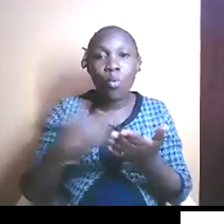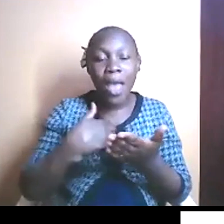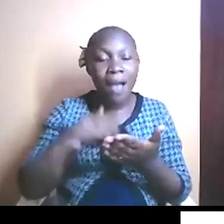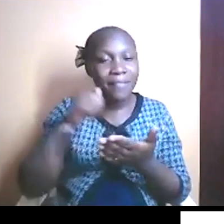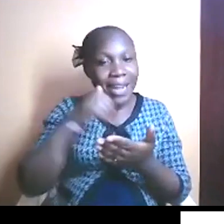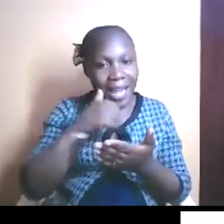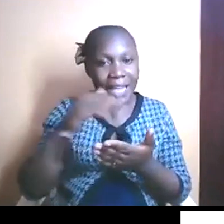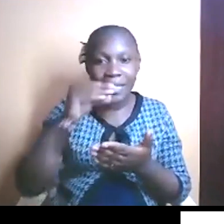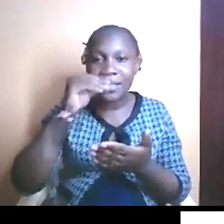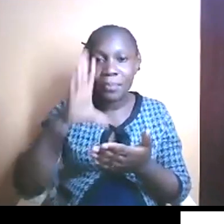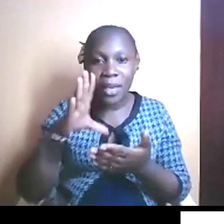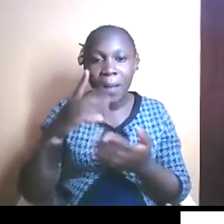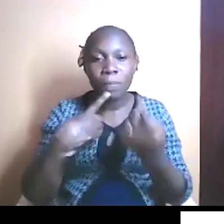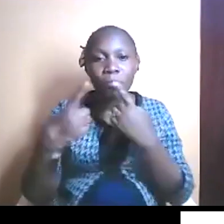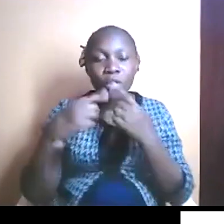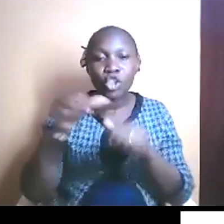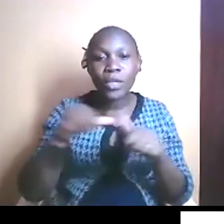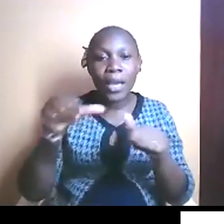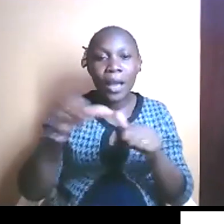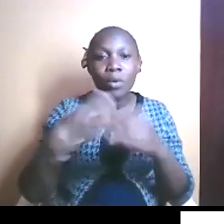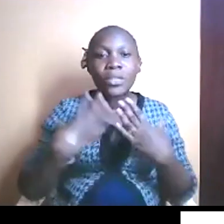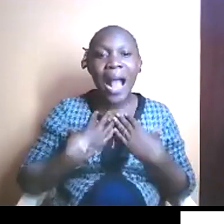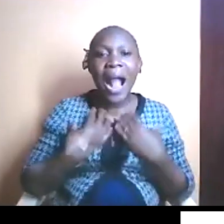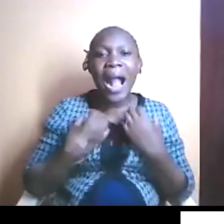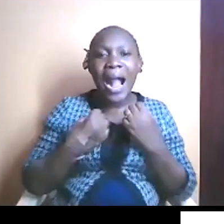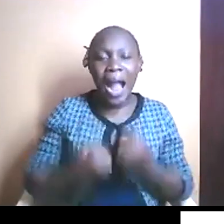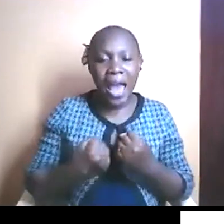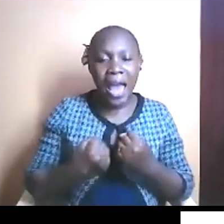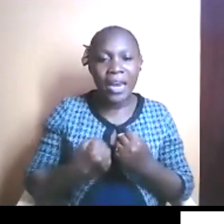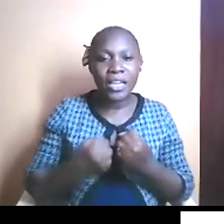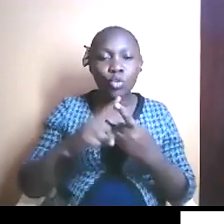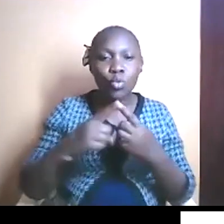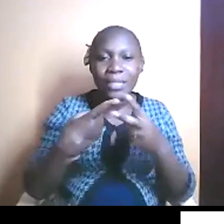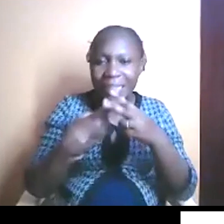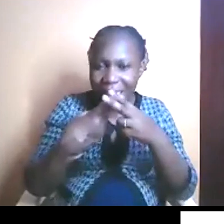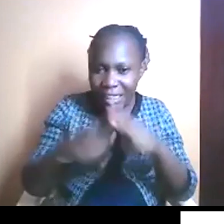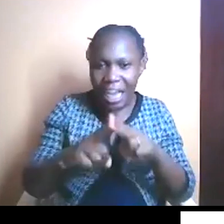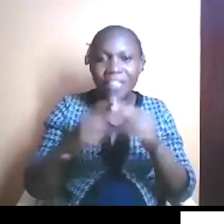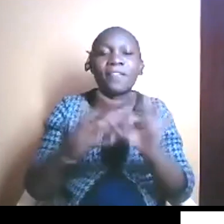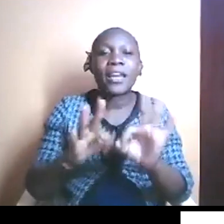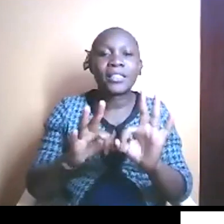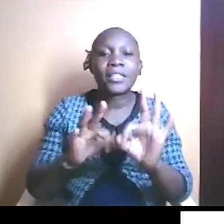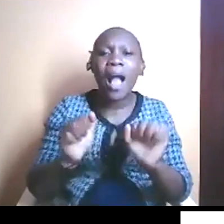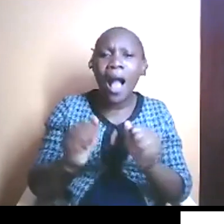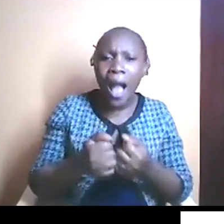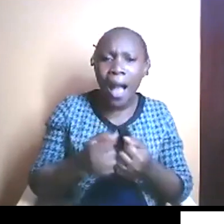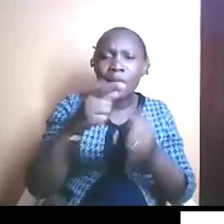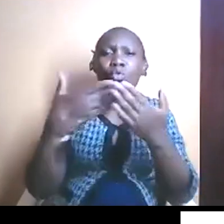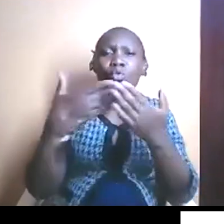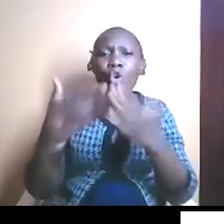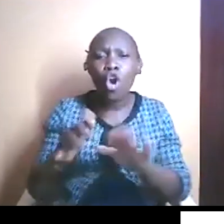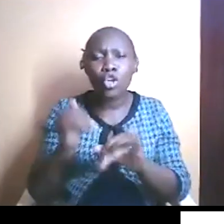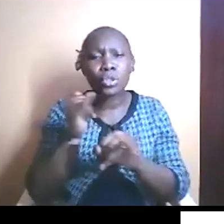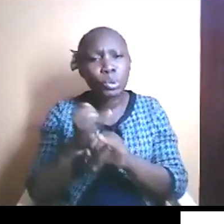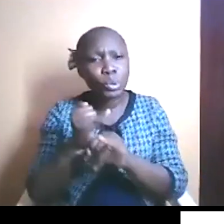the courage to reinvent yourself. Have you lost your job? Do you want to change? Do you want to just begin a new